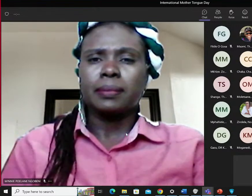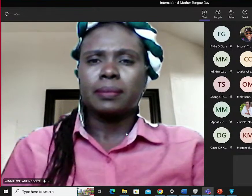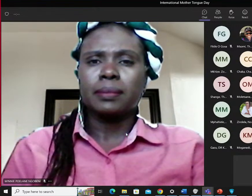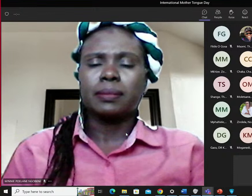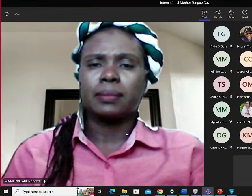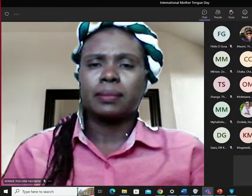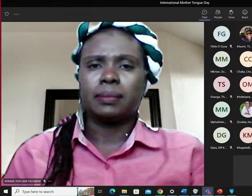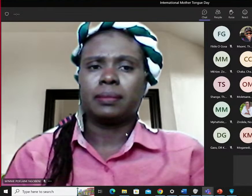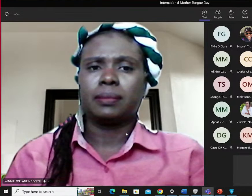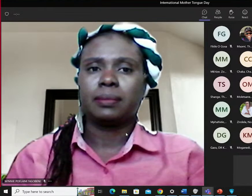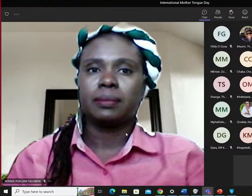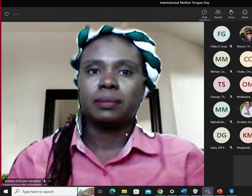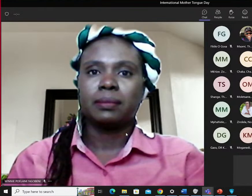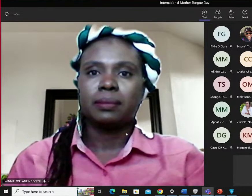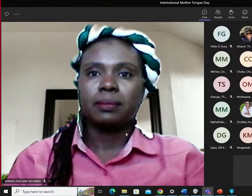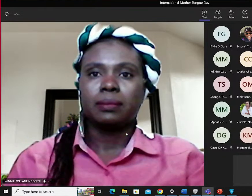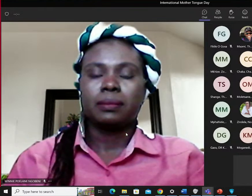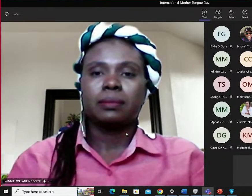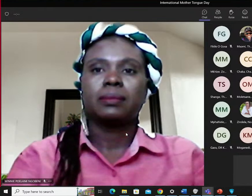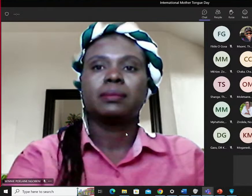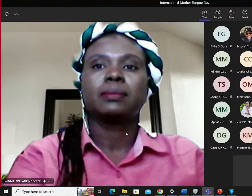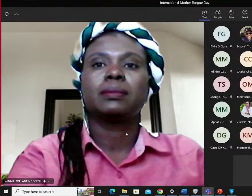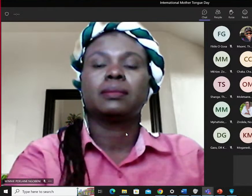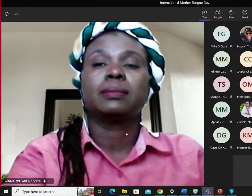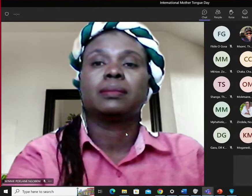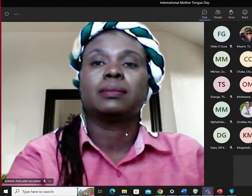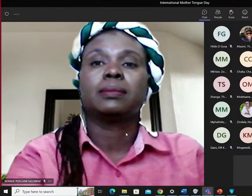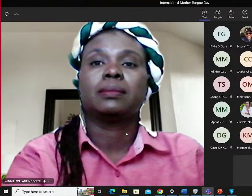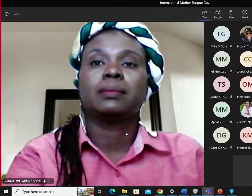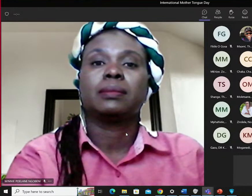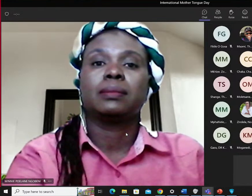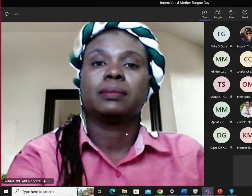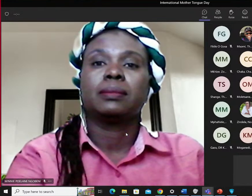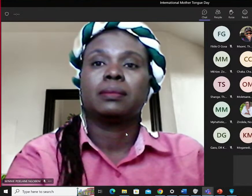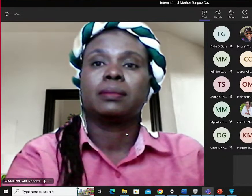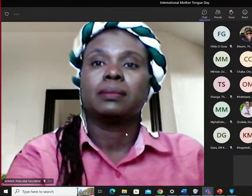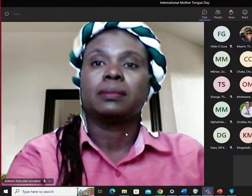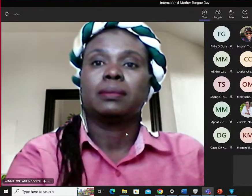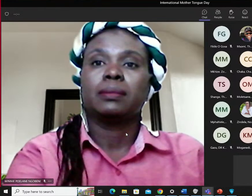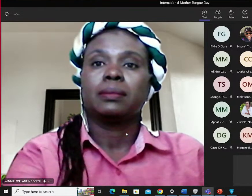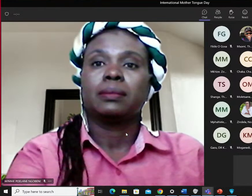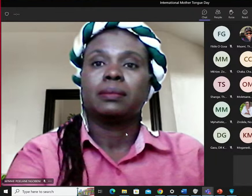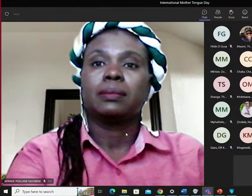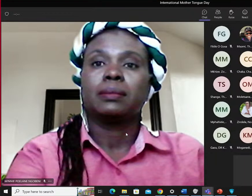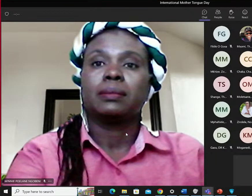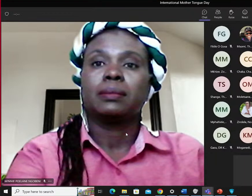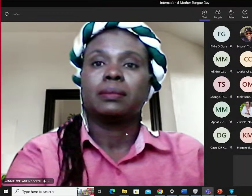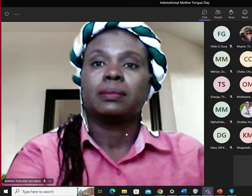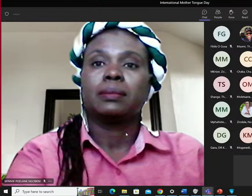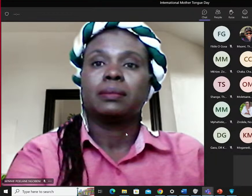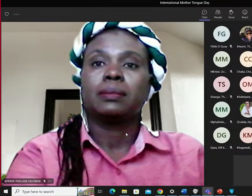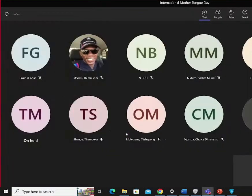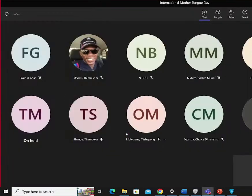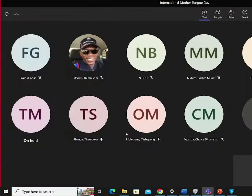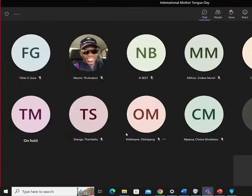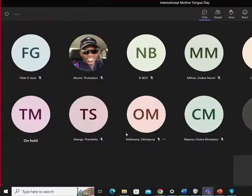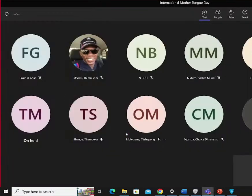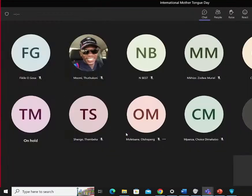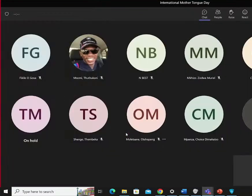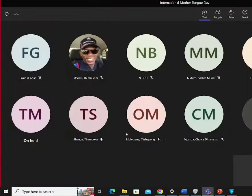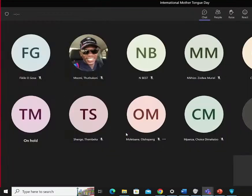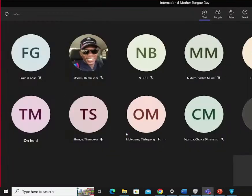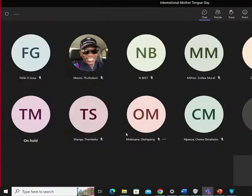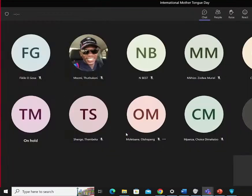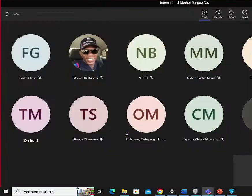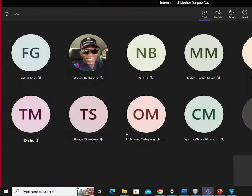kisitlohulwana sanamane babina peba banokaye khole sinang mokhwali mogogadi gulale gama